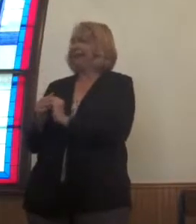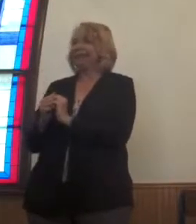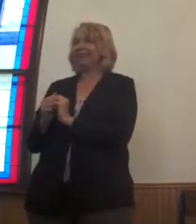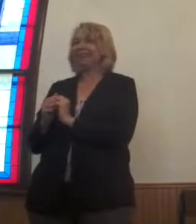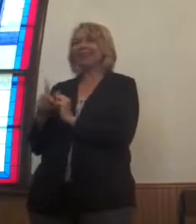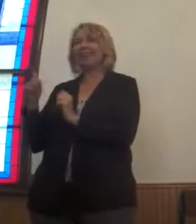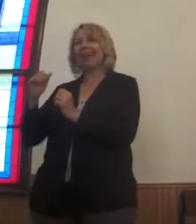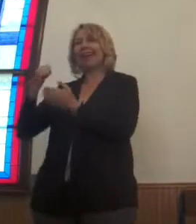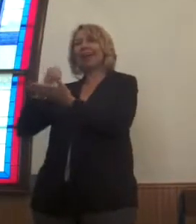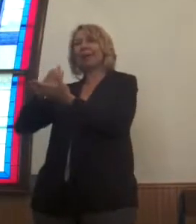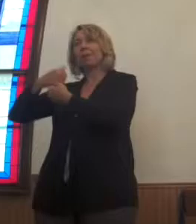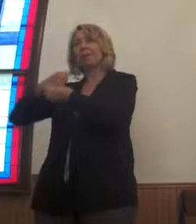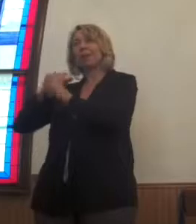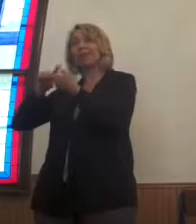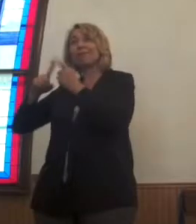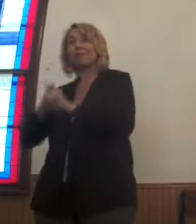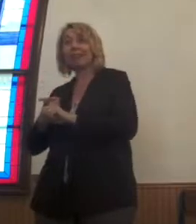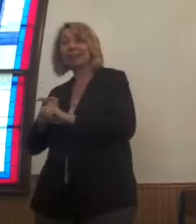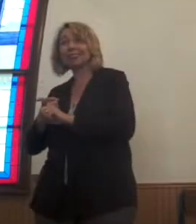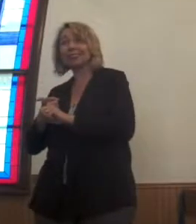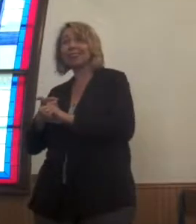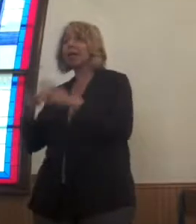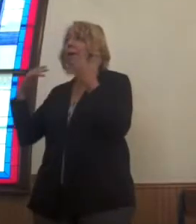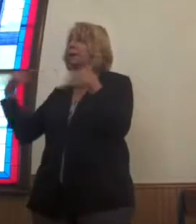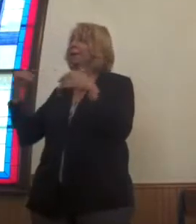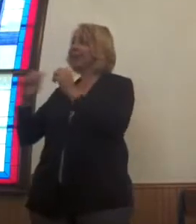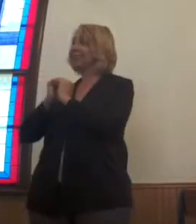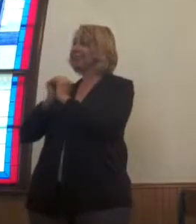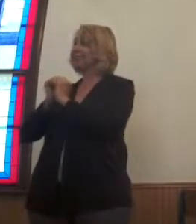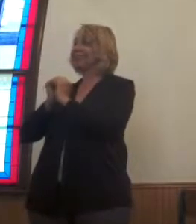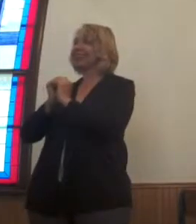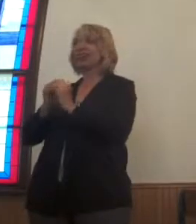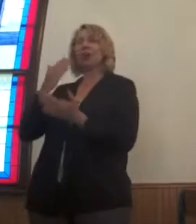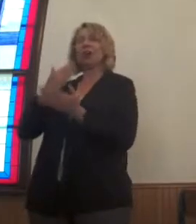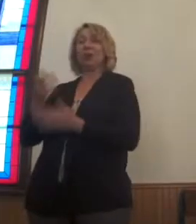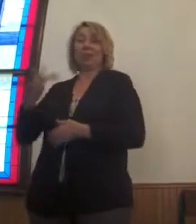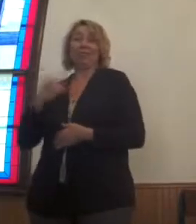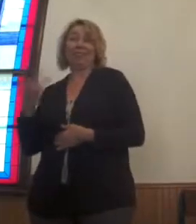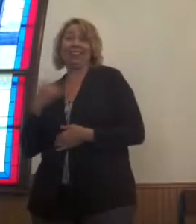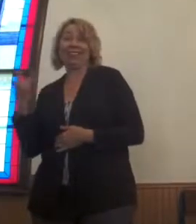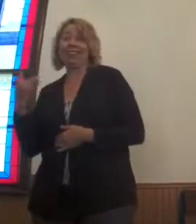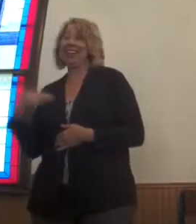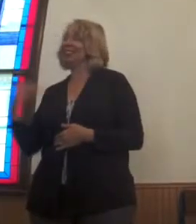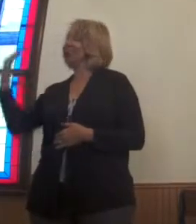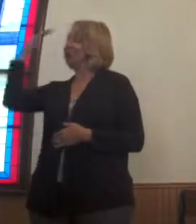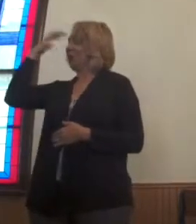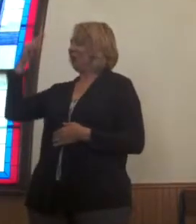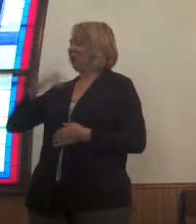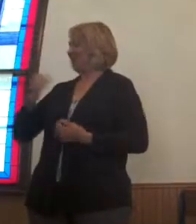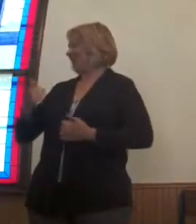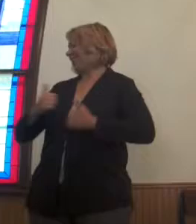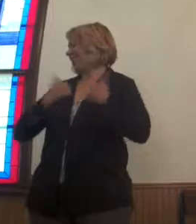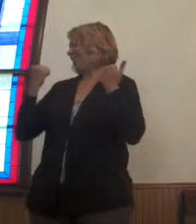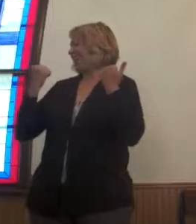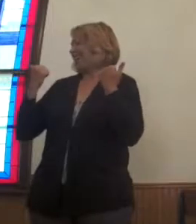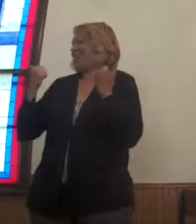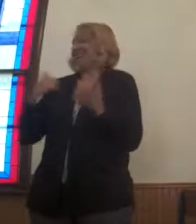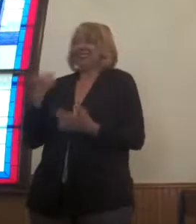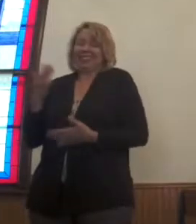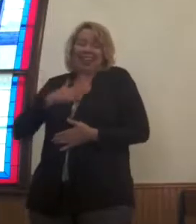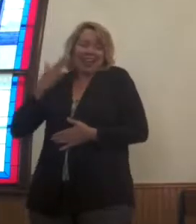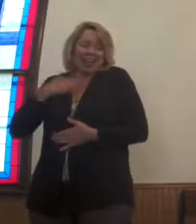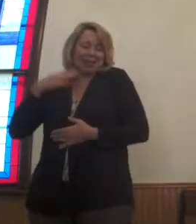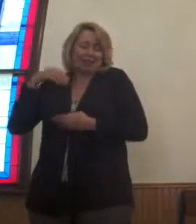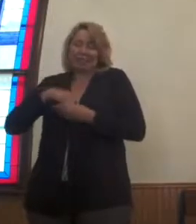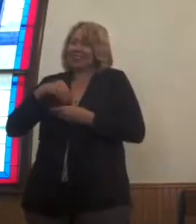to make friends, playing together. It's such a good feeling to know you're alive.